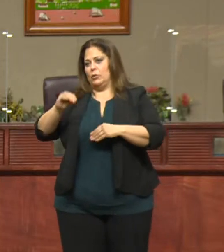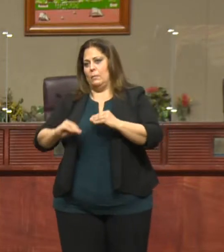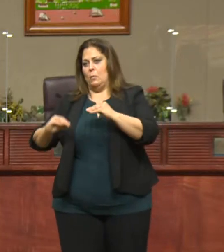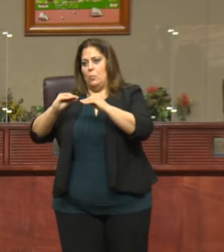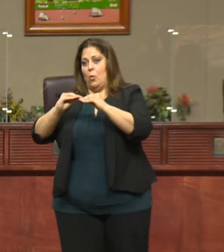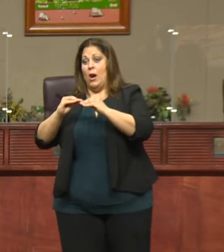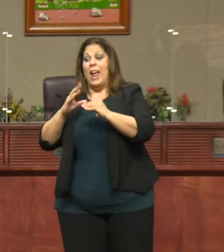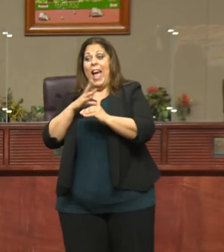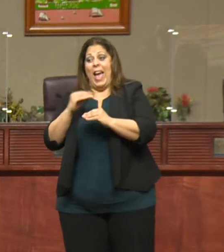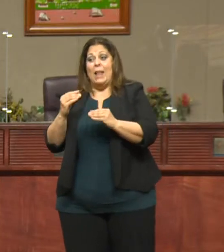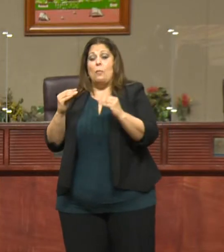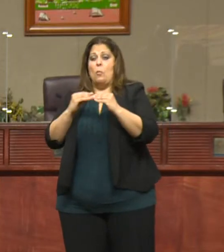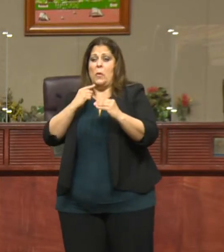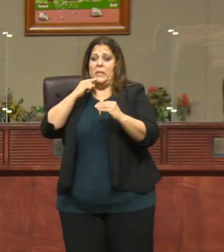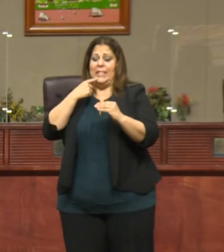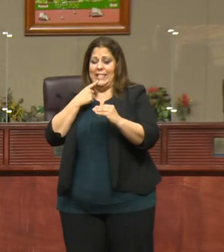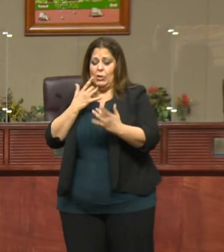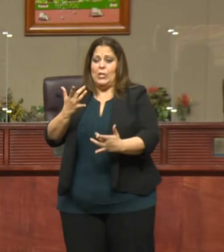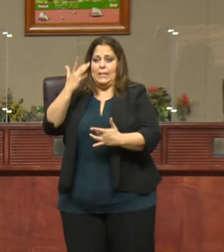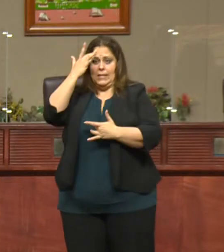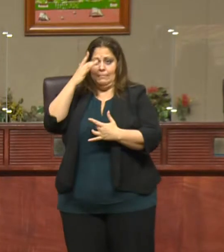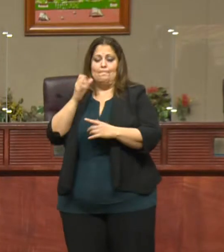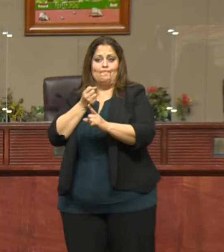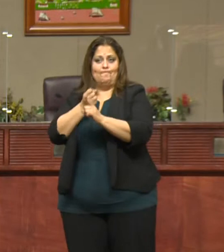of illness. And so with that,